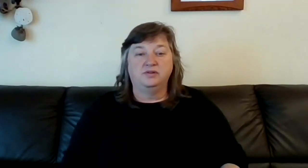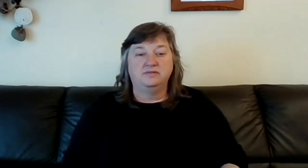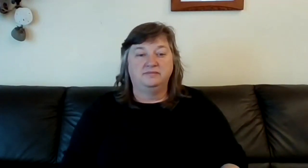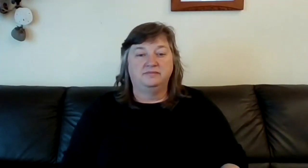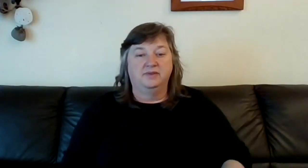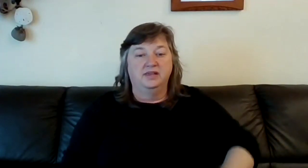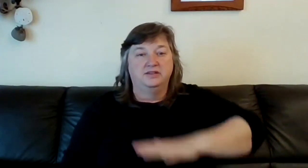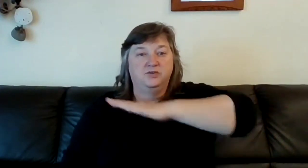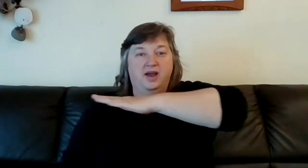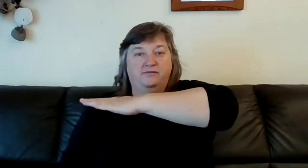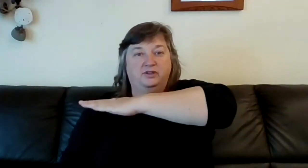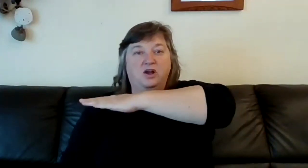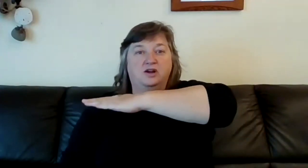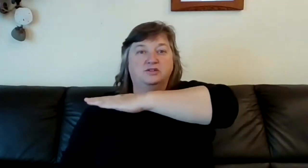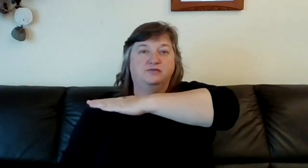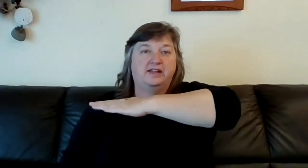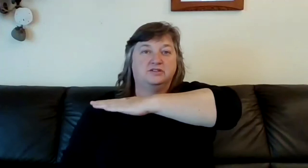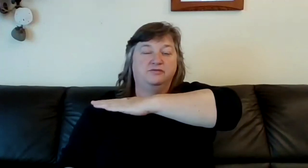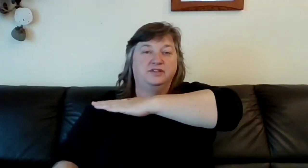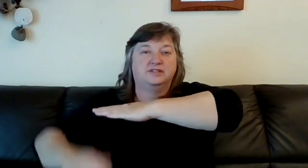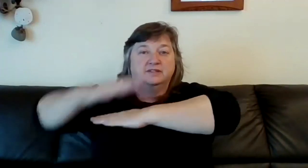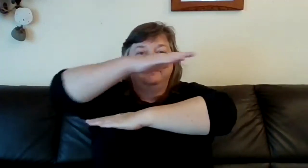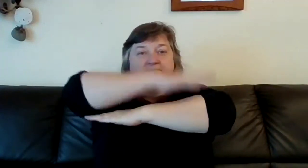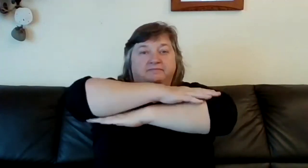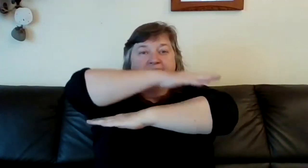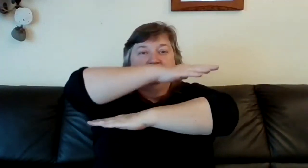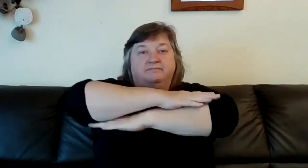table, so you have a large flat surface